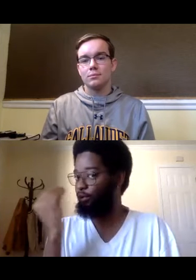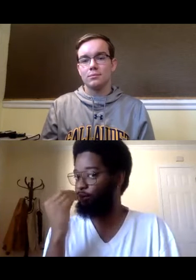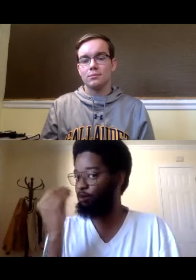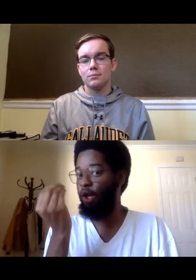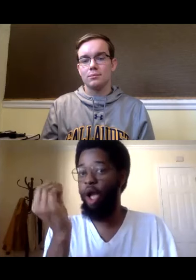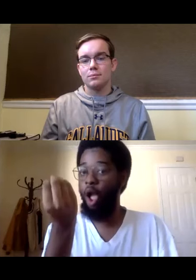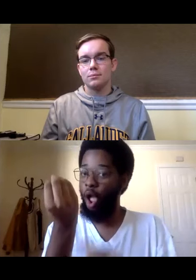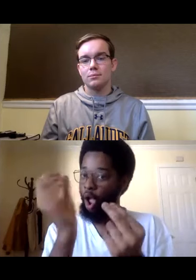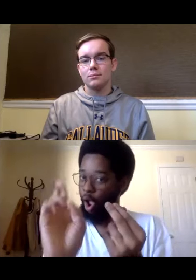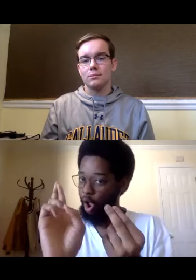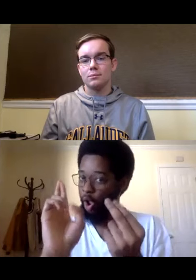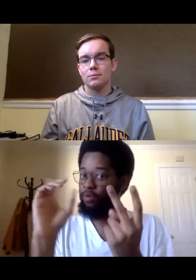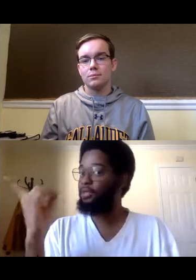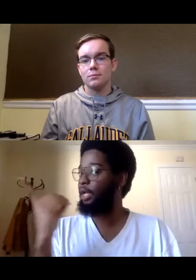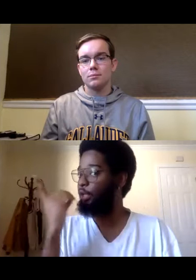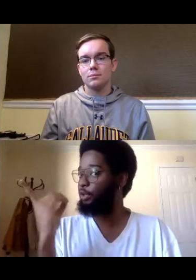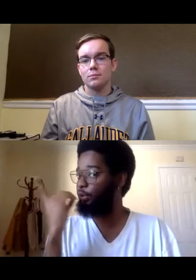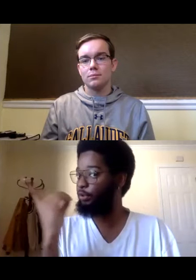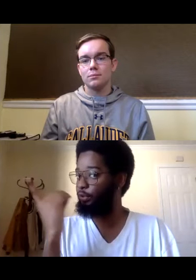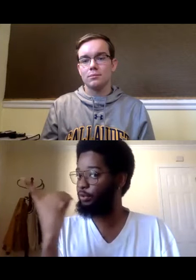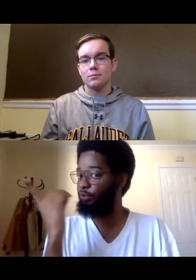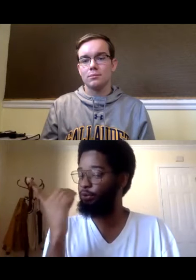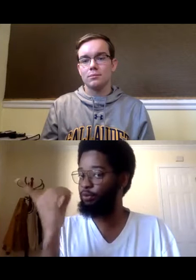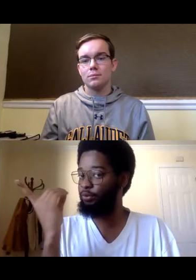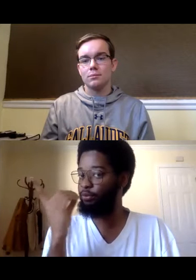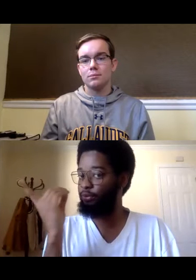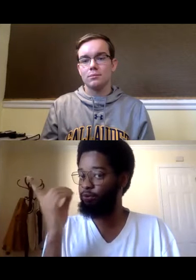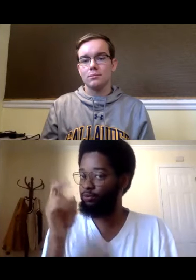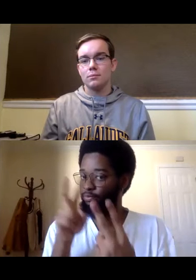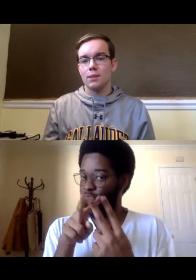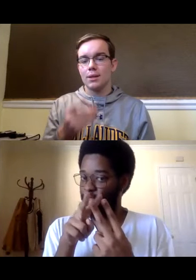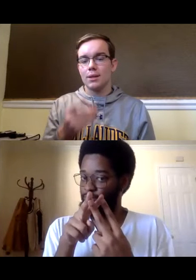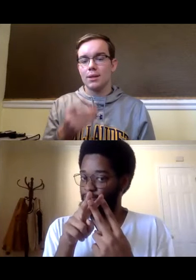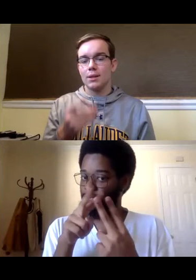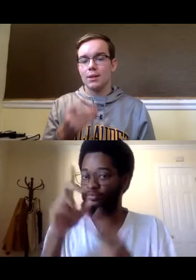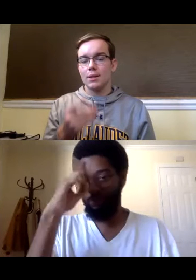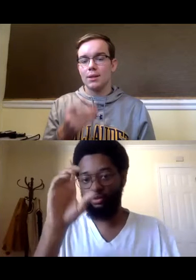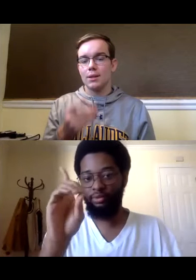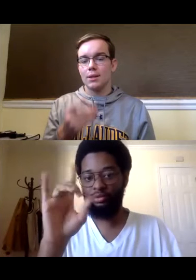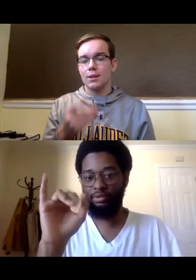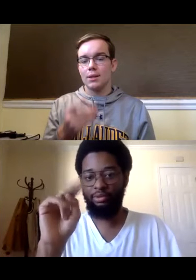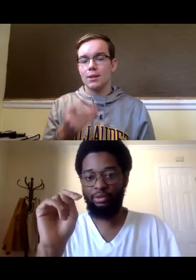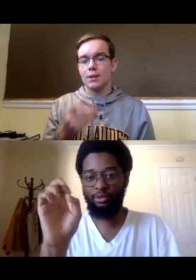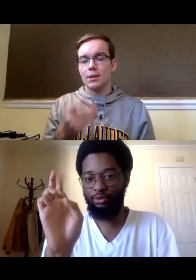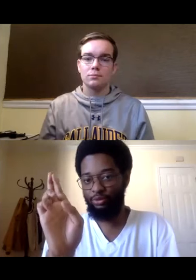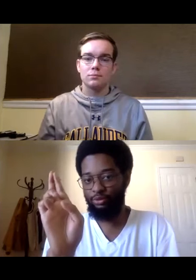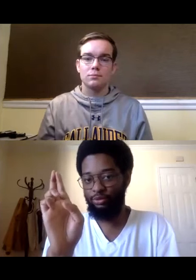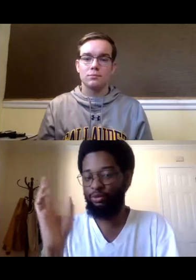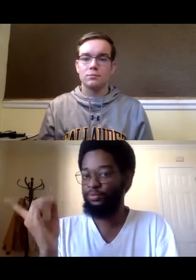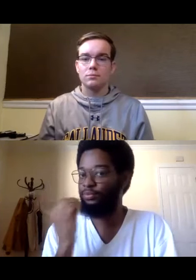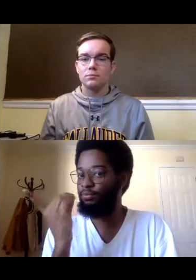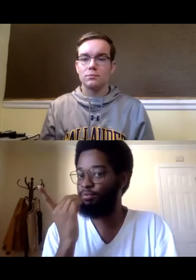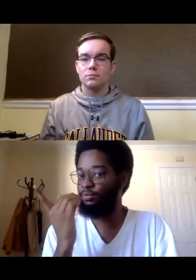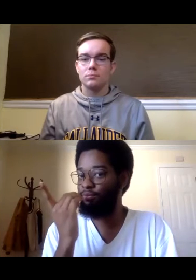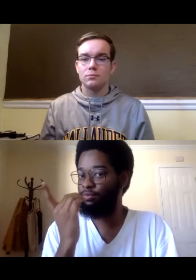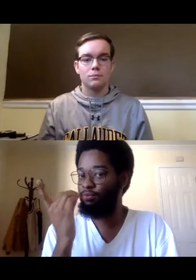We sign that like this. Or with this hand shape instead. Either one is a